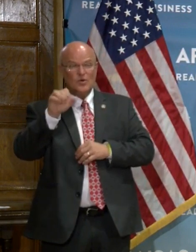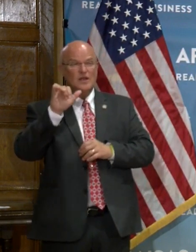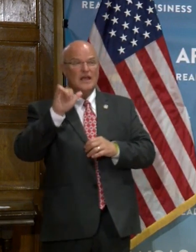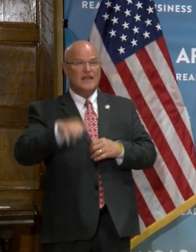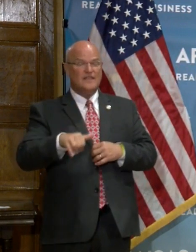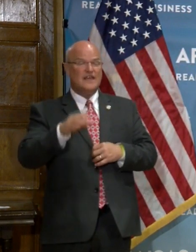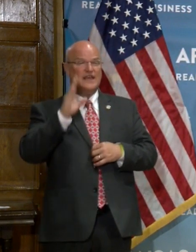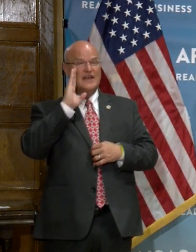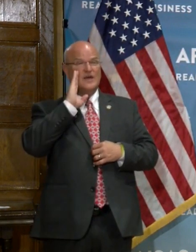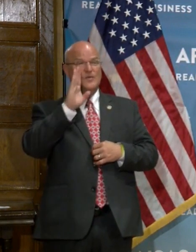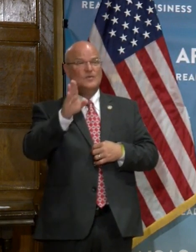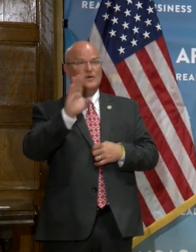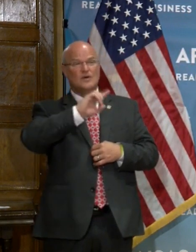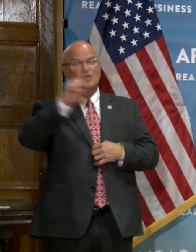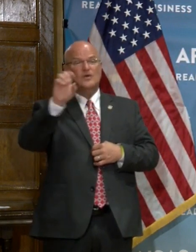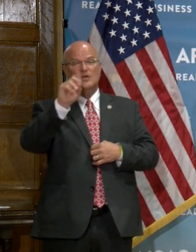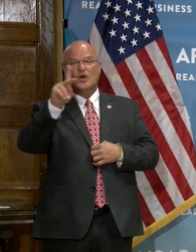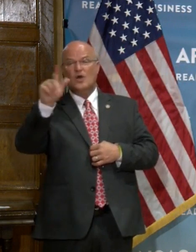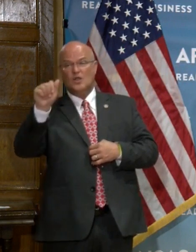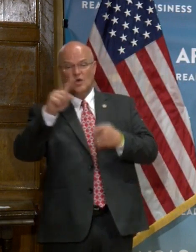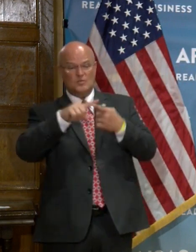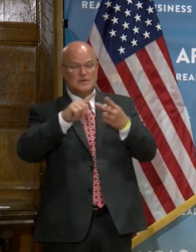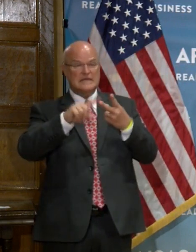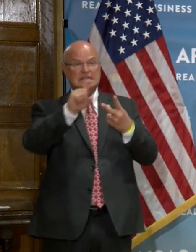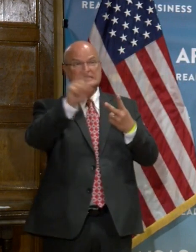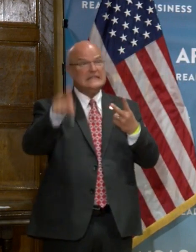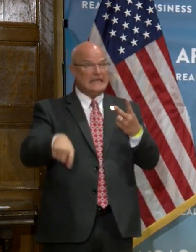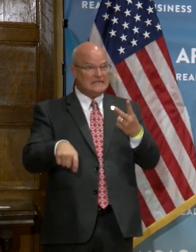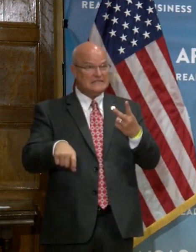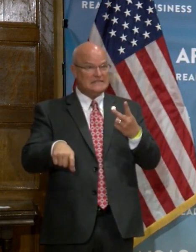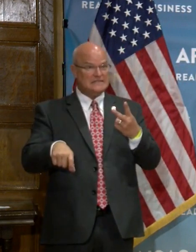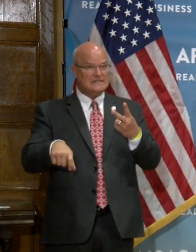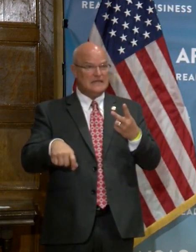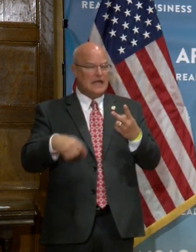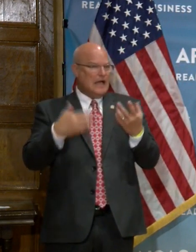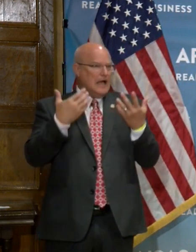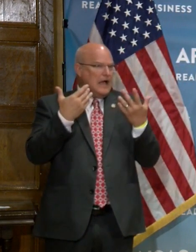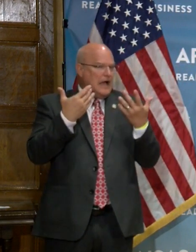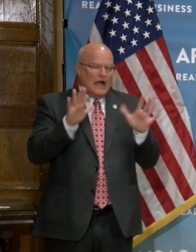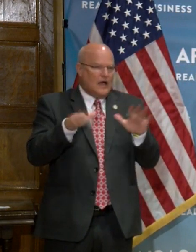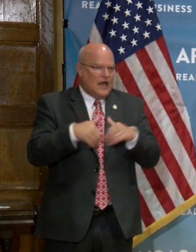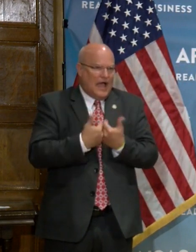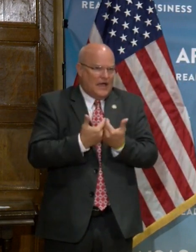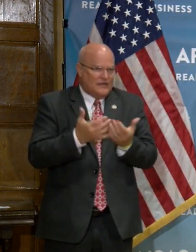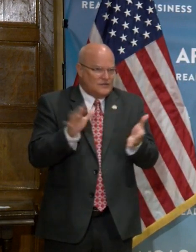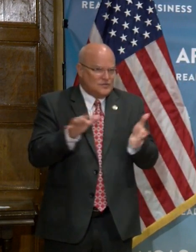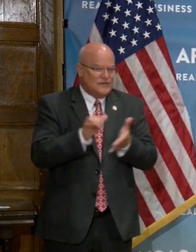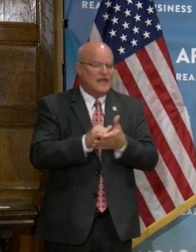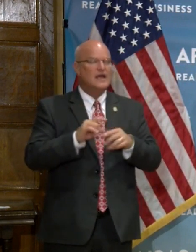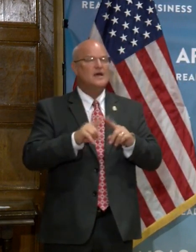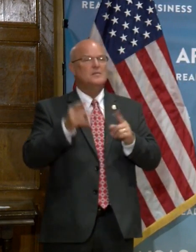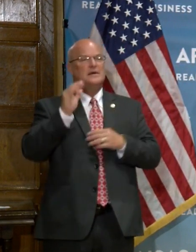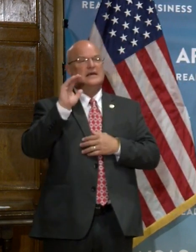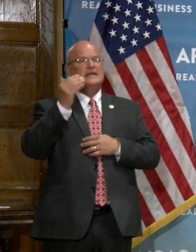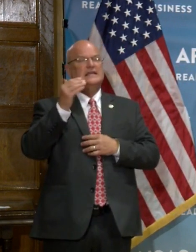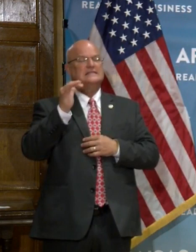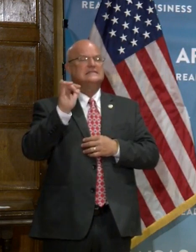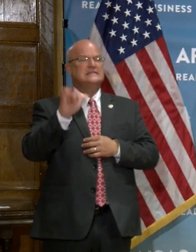are going to Oklahoma and Texas. And I don't know how they're doing that, but it seems